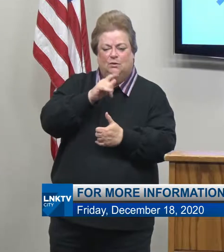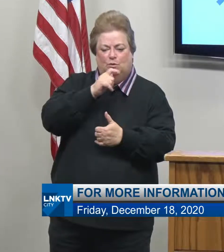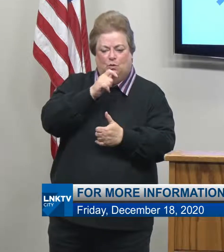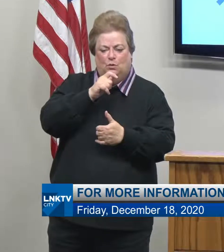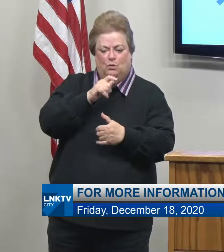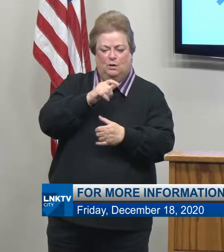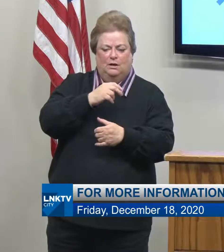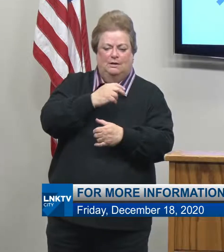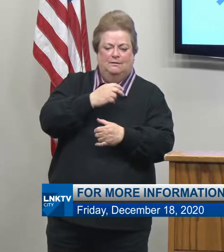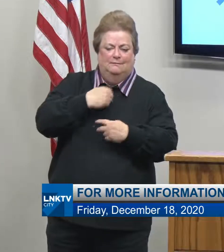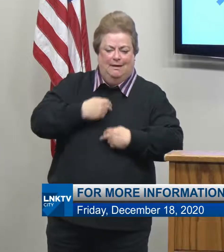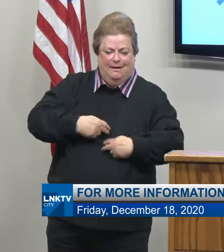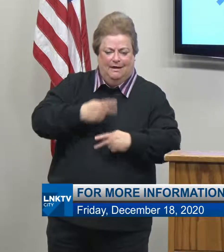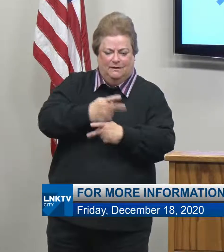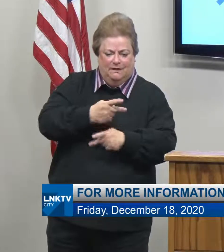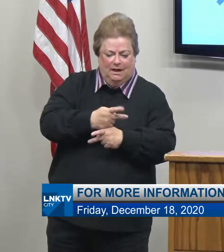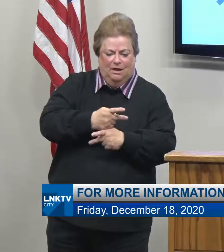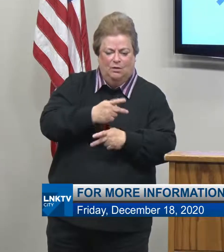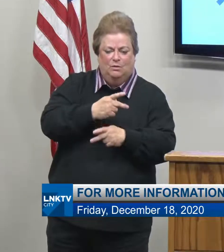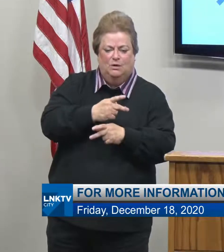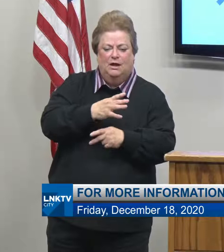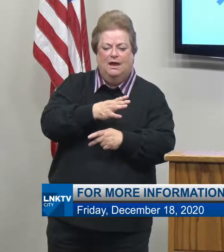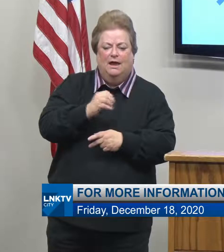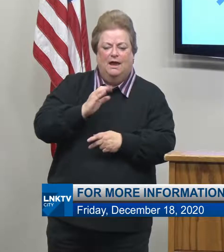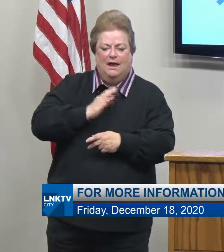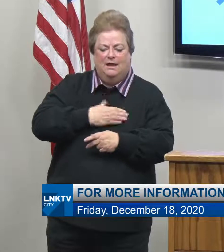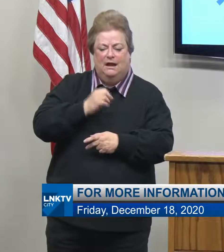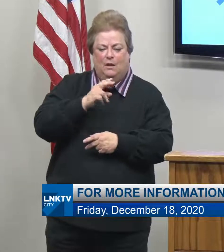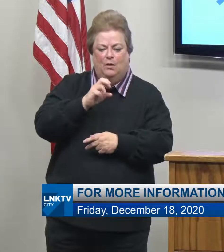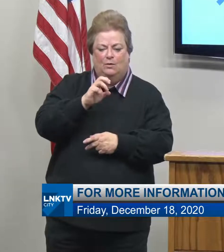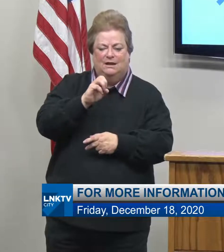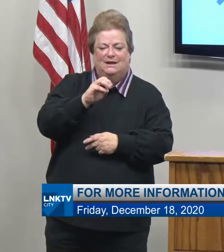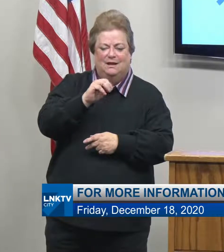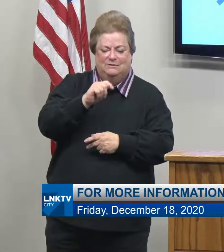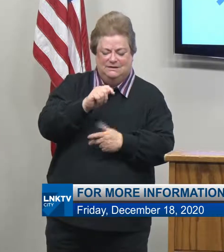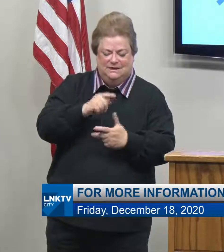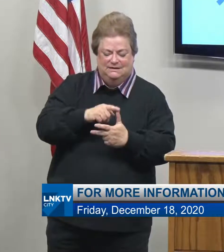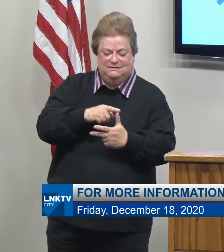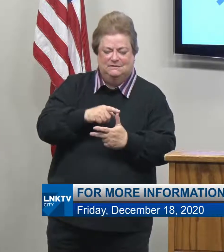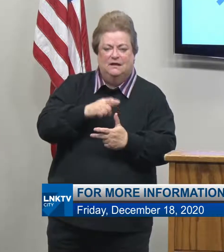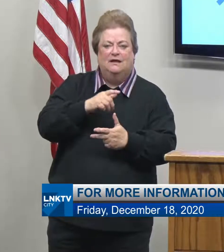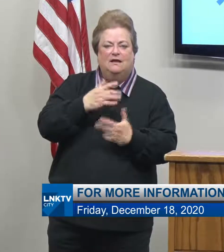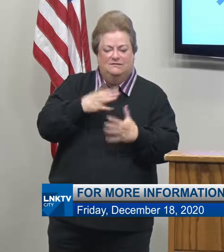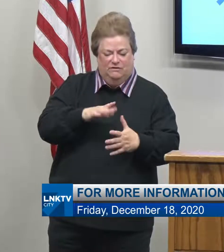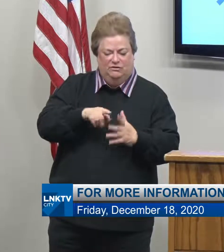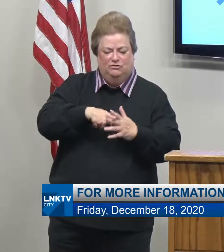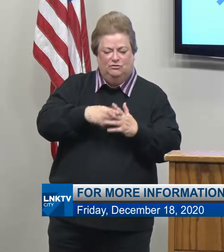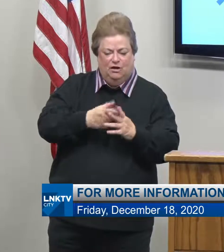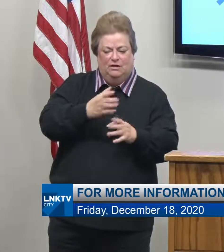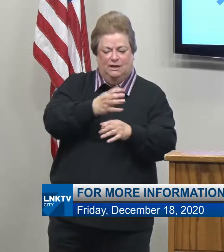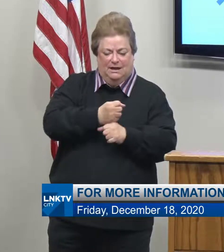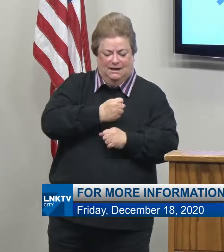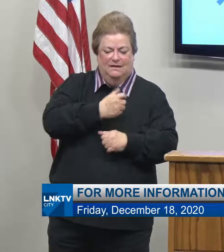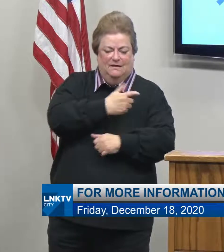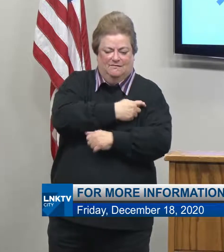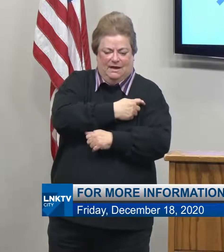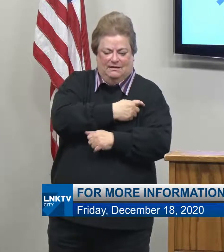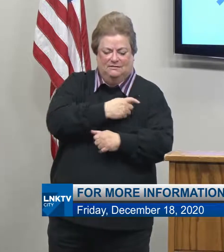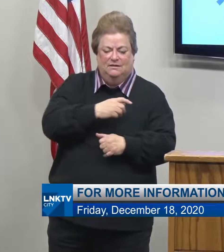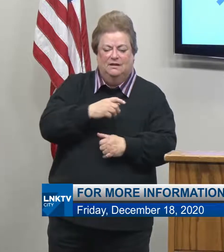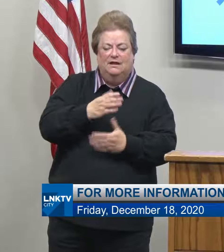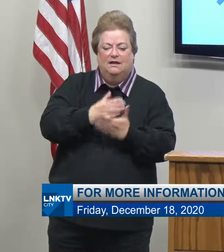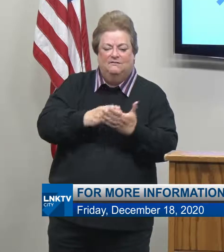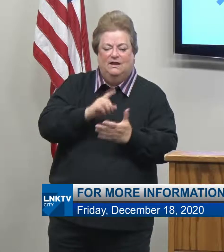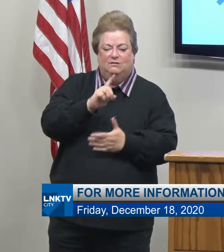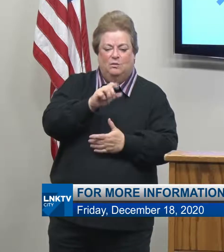personnel, and as you have heard, our own EMTs, who started receiving the vaccine this week. Phase 1A